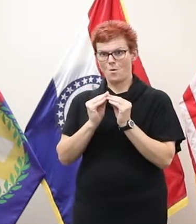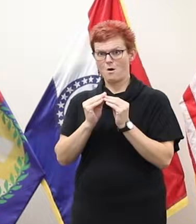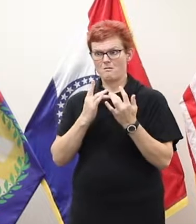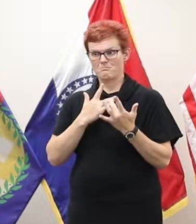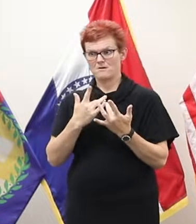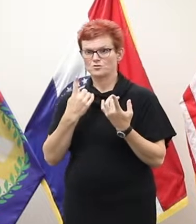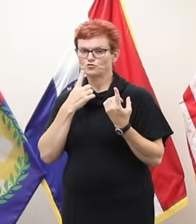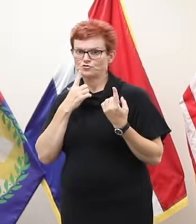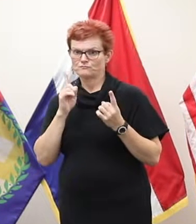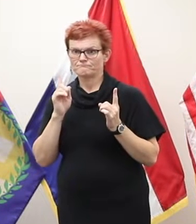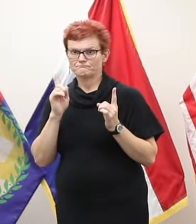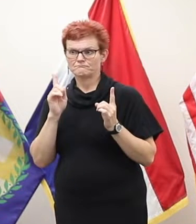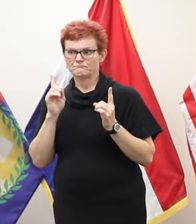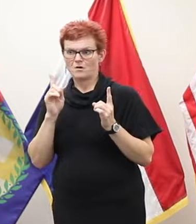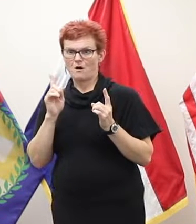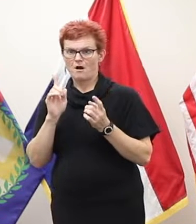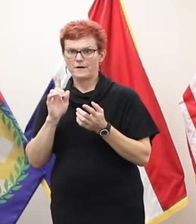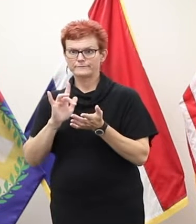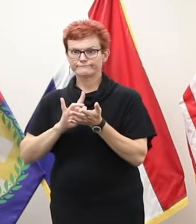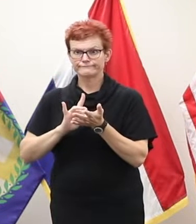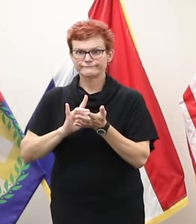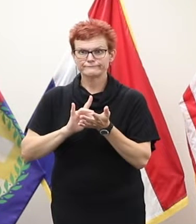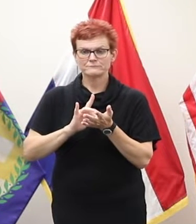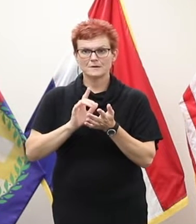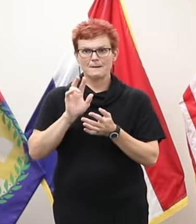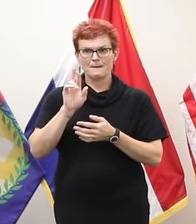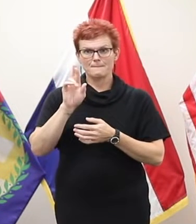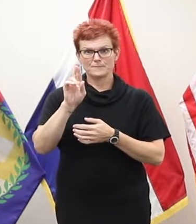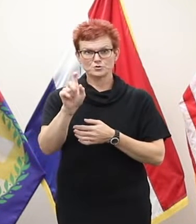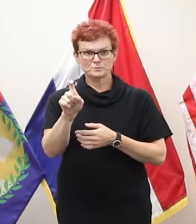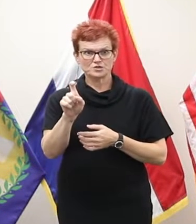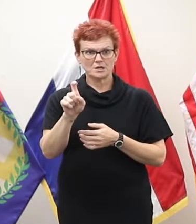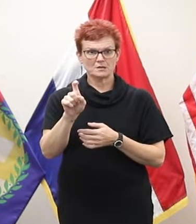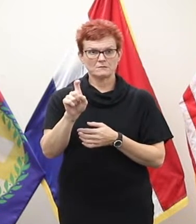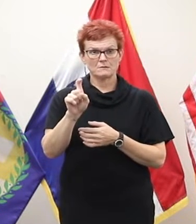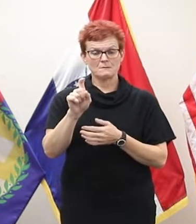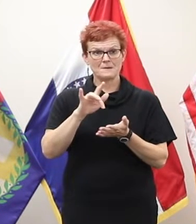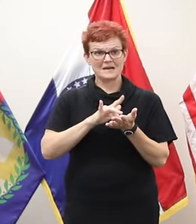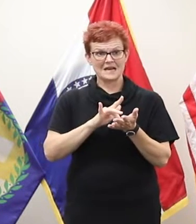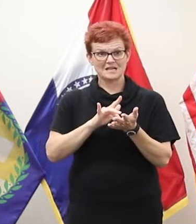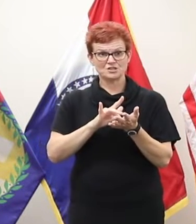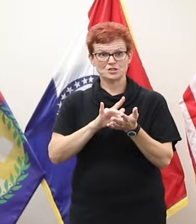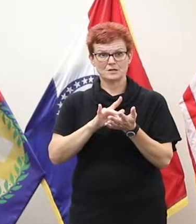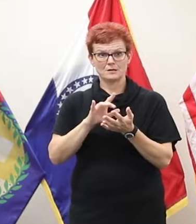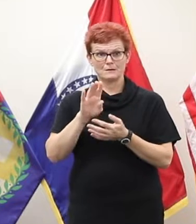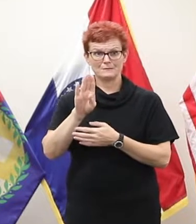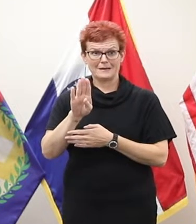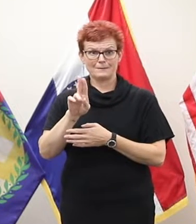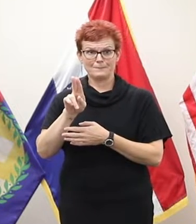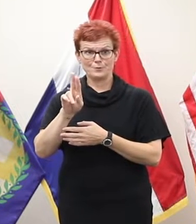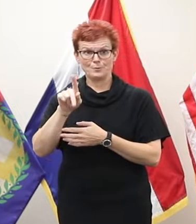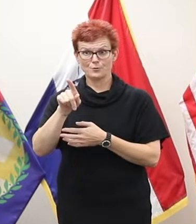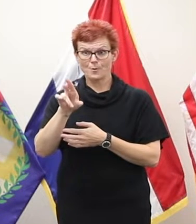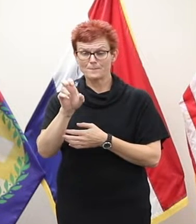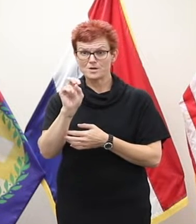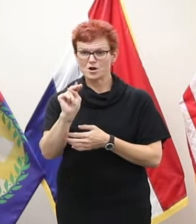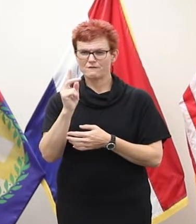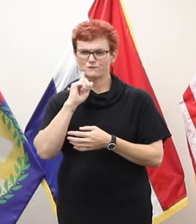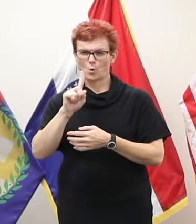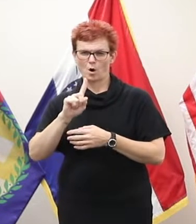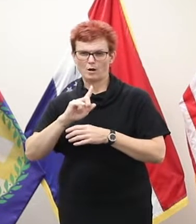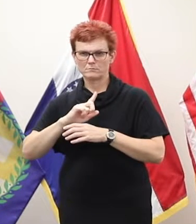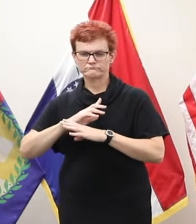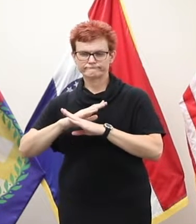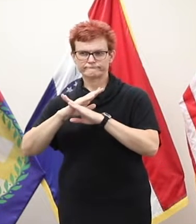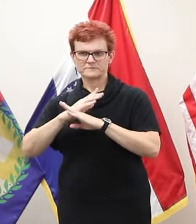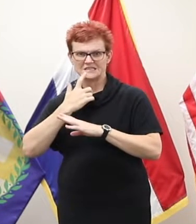on prescription medications such as buprenorphine or methadone, which is used to curb addiction. The